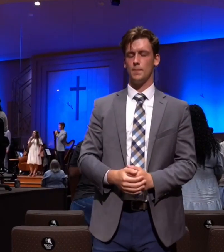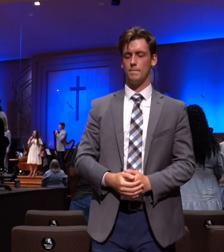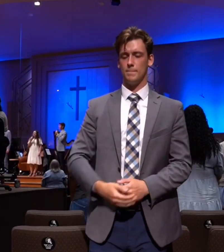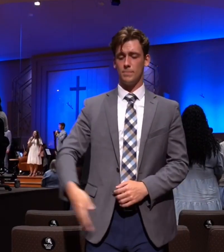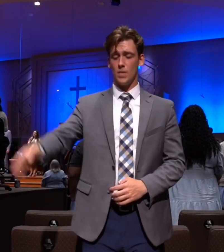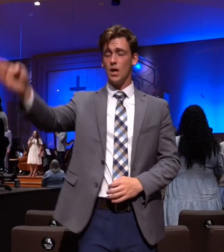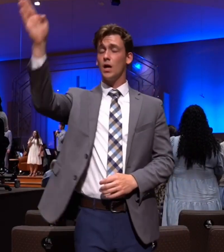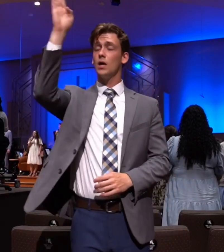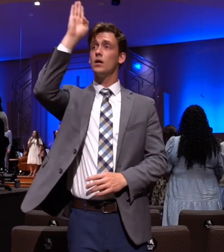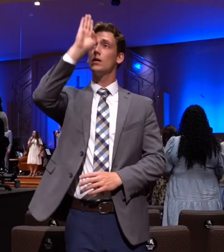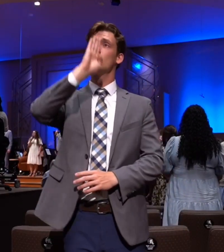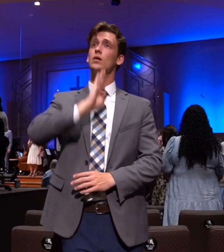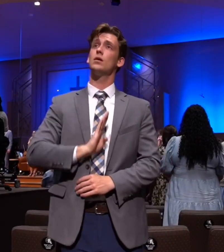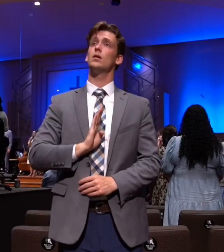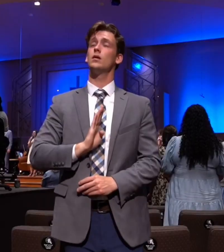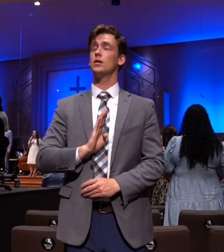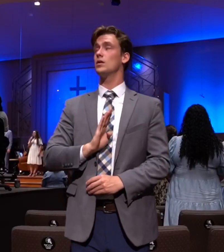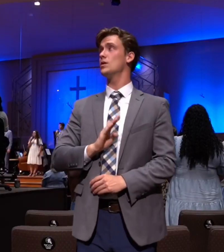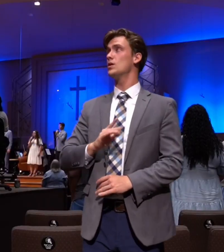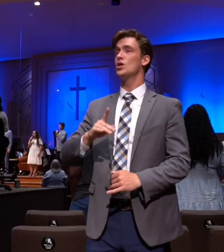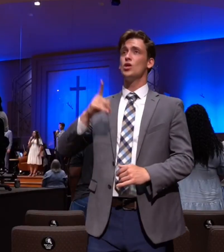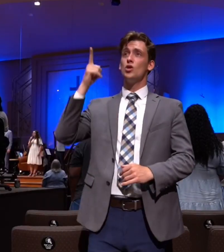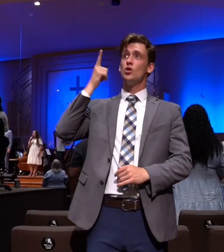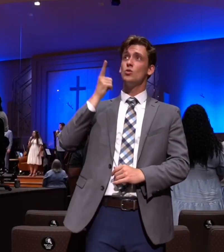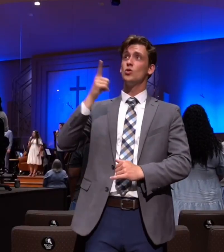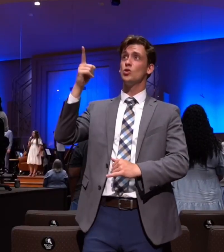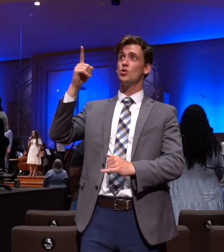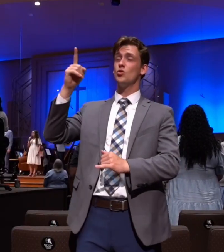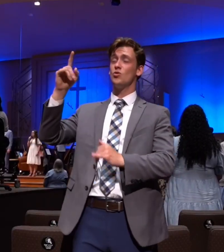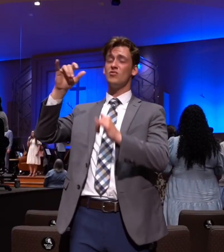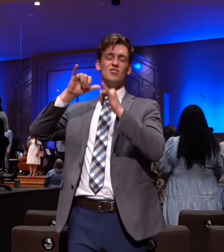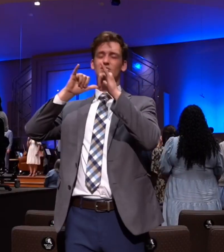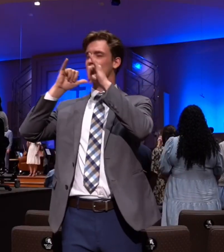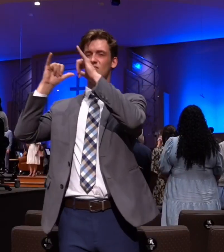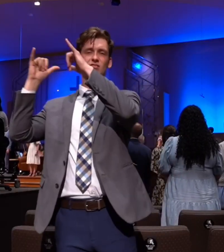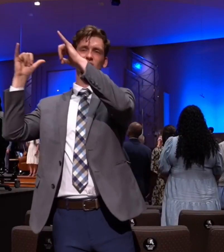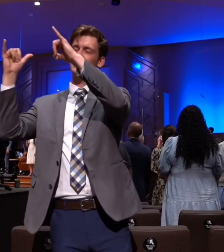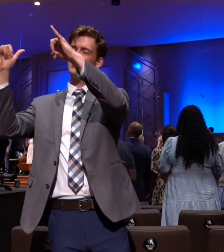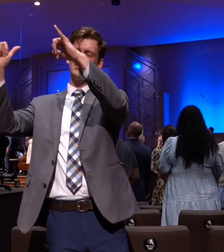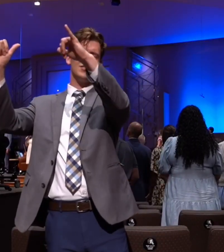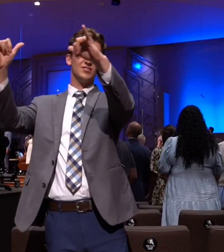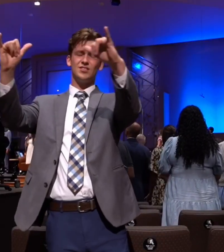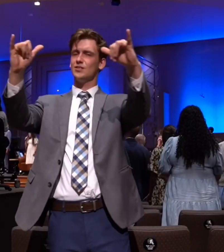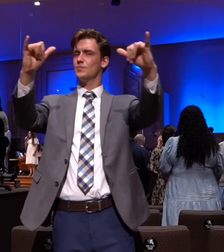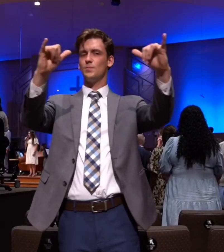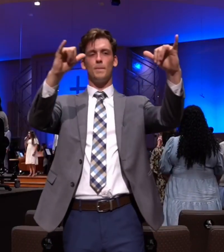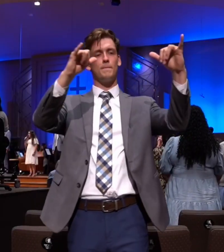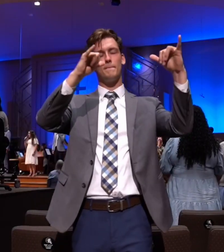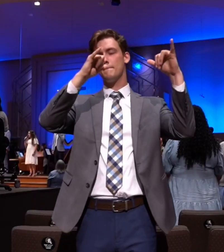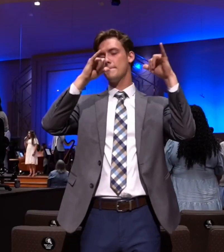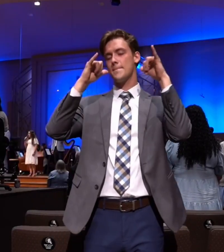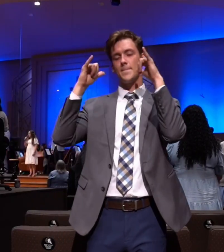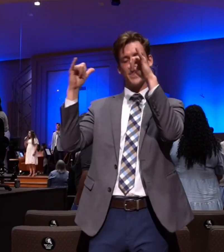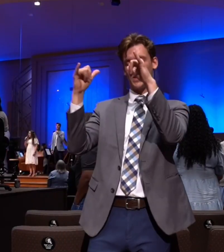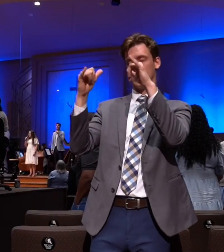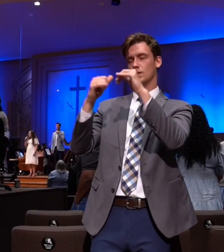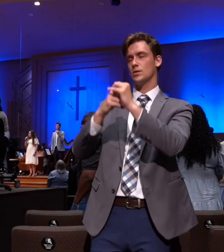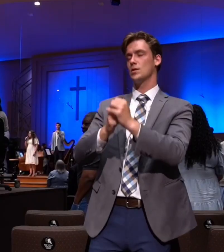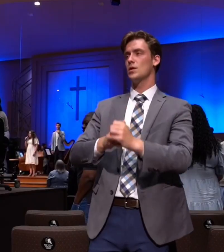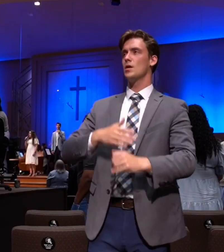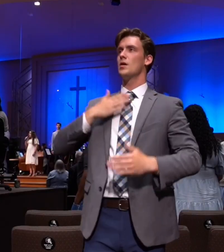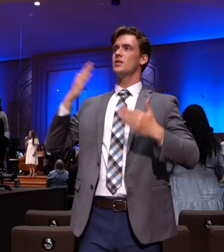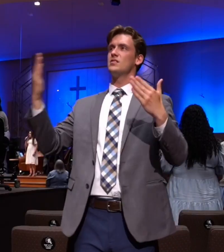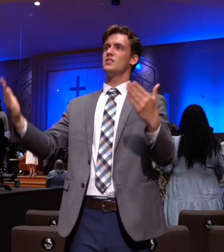God, like you there is no other. True delight